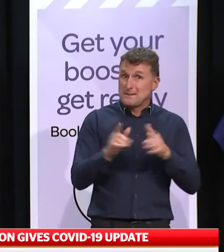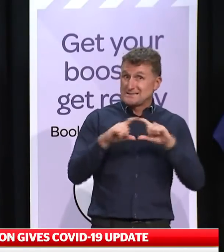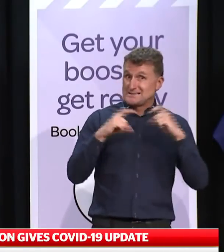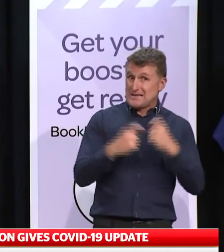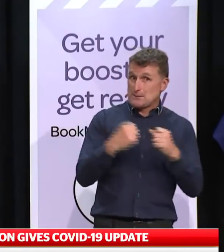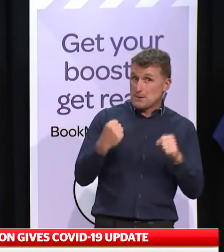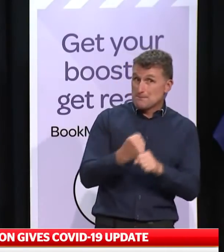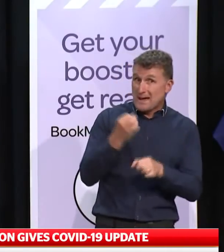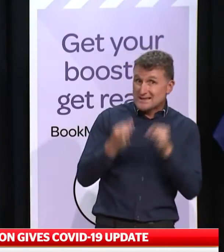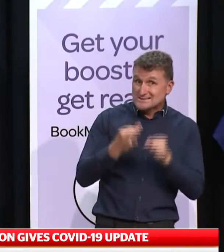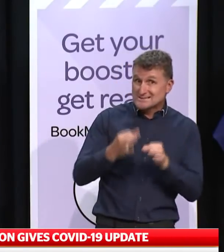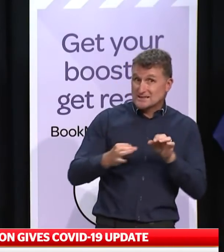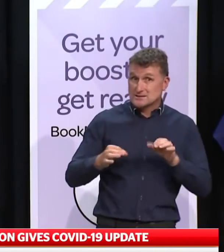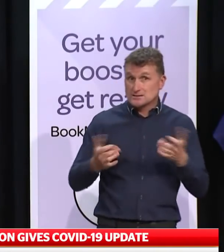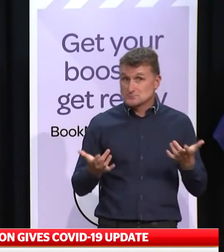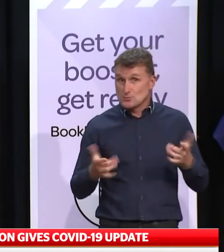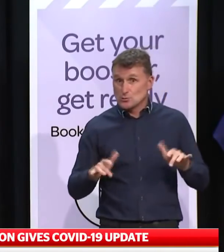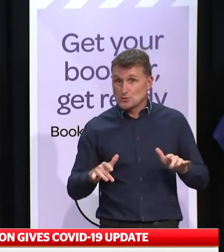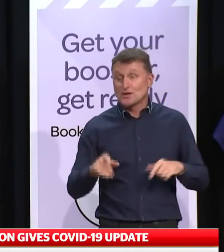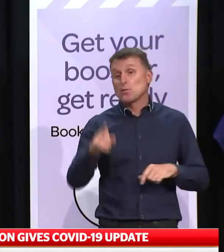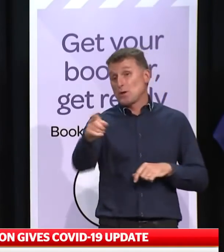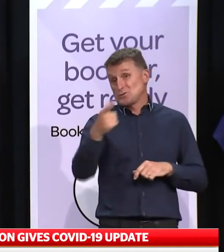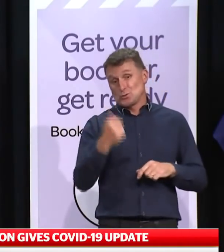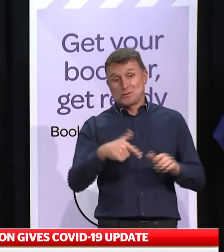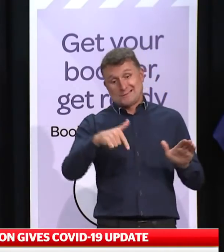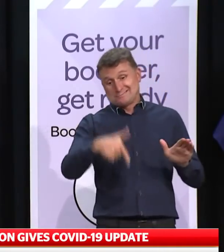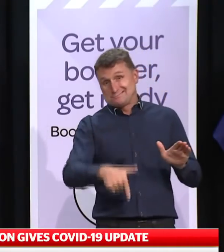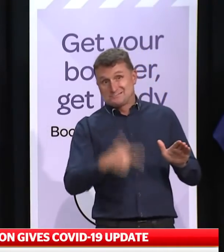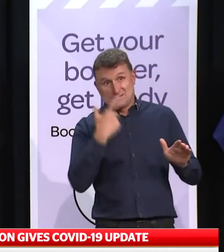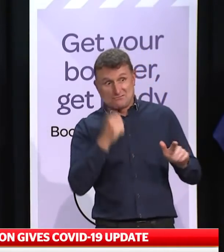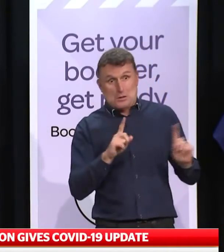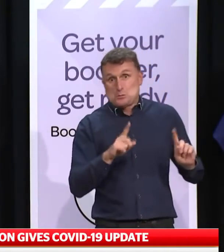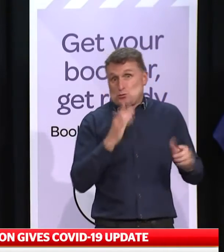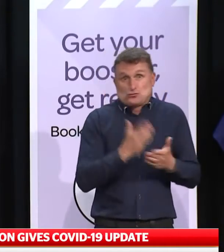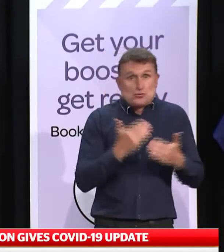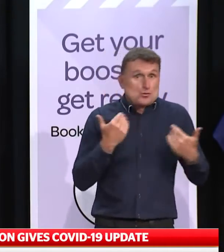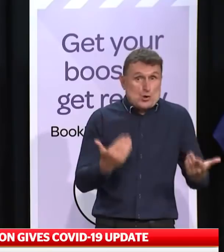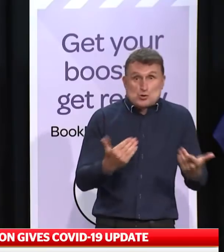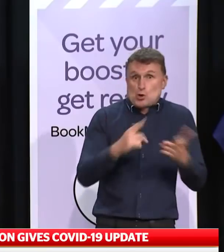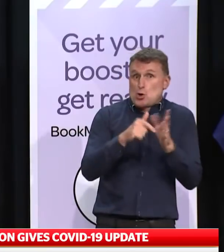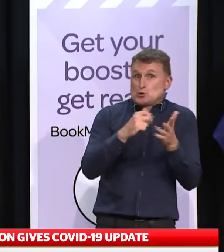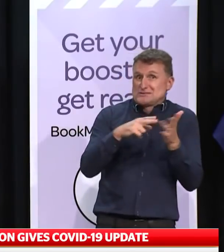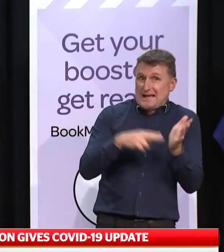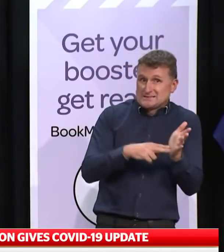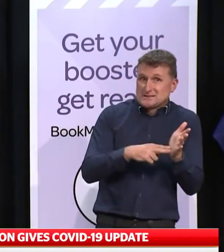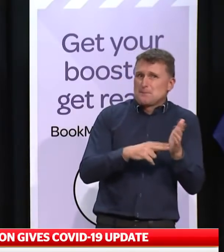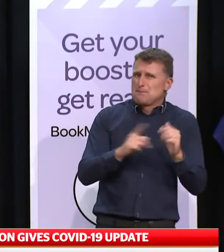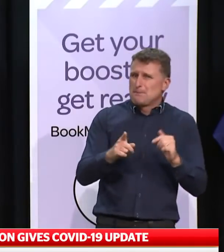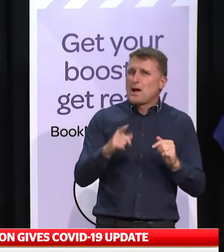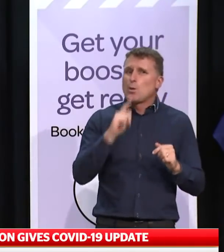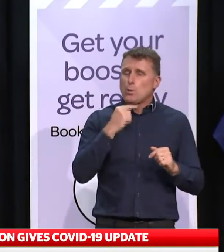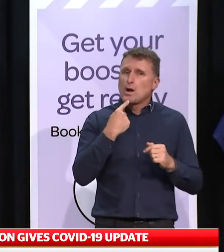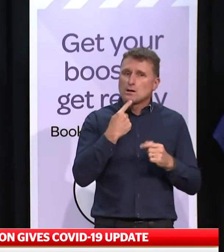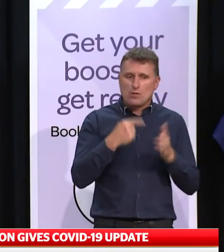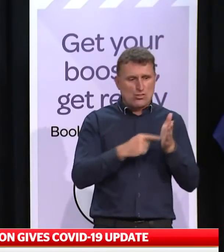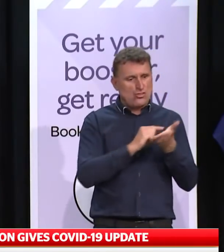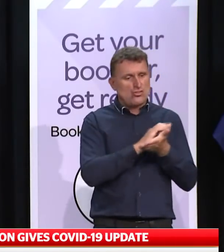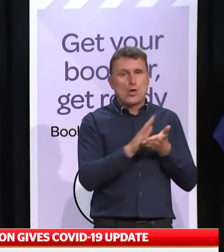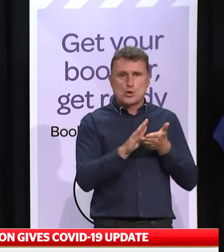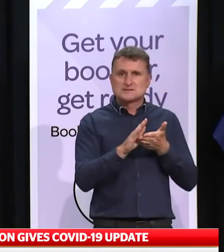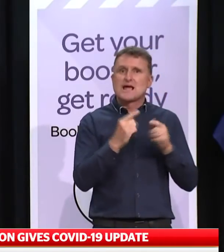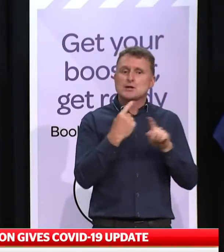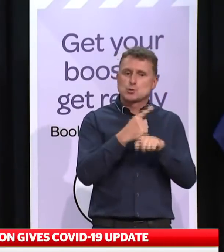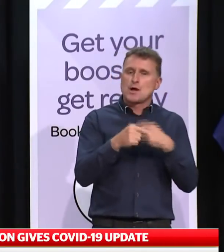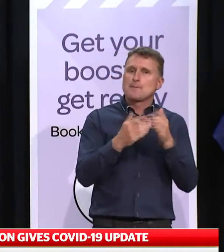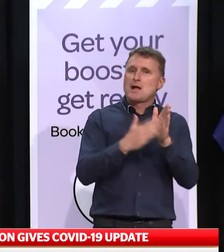and it's going to be announced? I'm not going to. You can read into whatever you like, Jason. That's not what I'm saying. What I'm saying is that there will be a speech on Thursday on reconnecting New